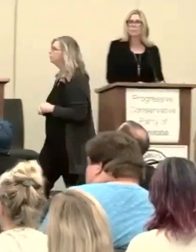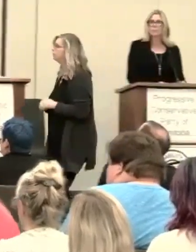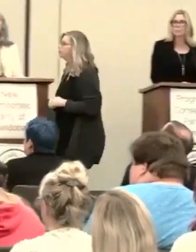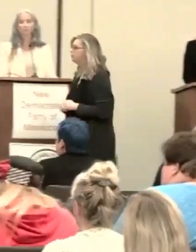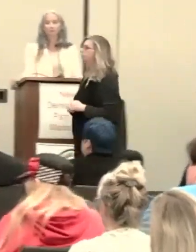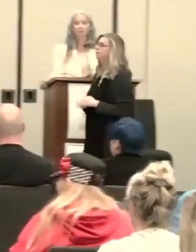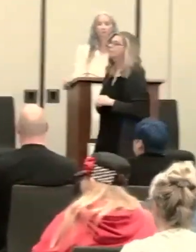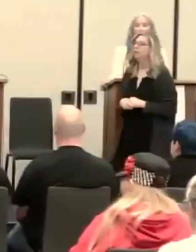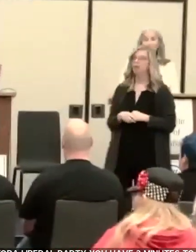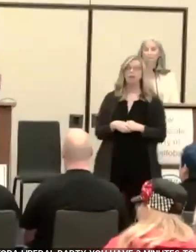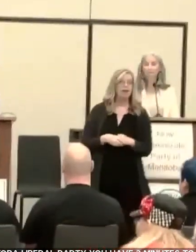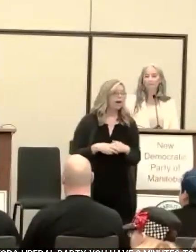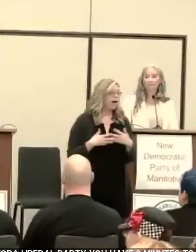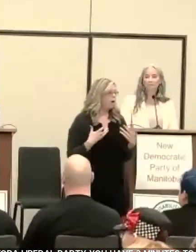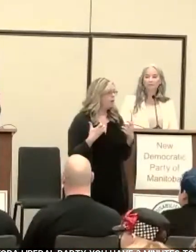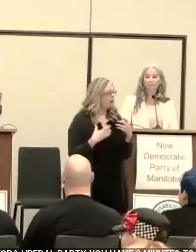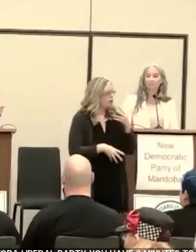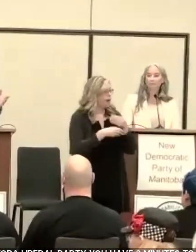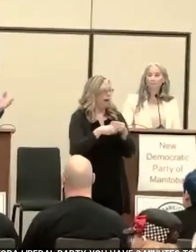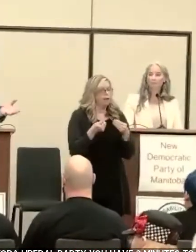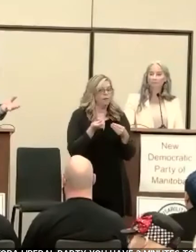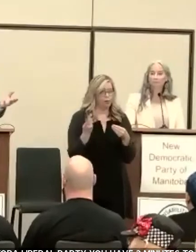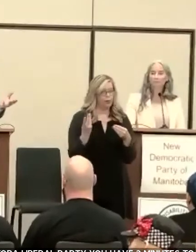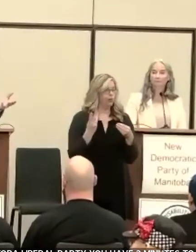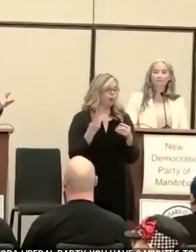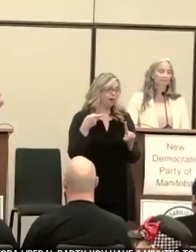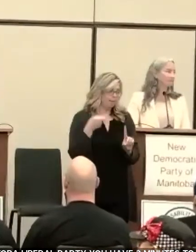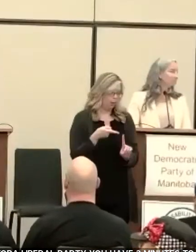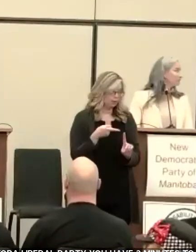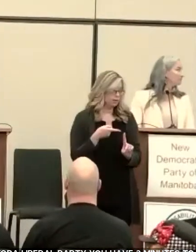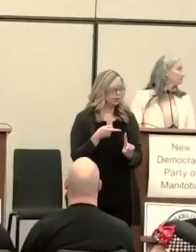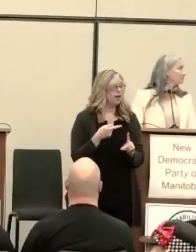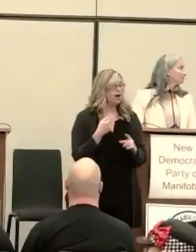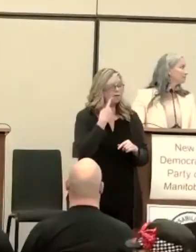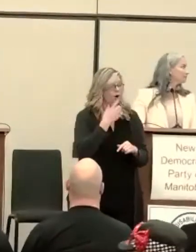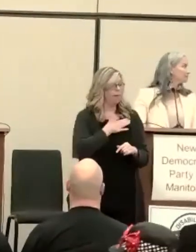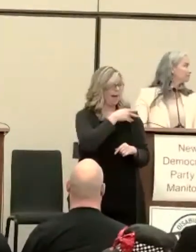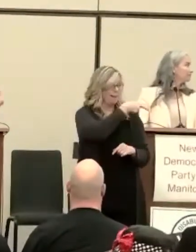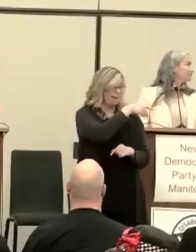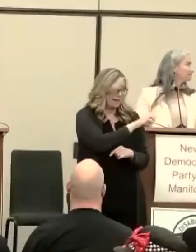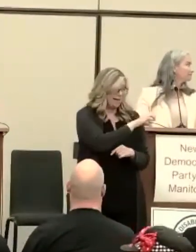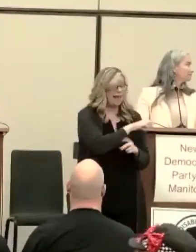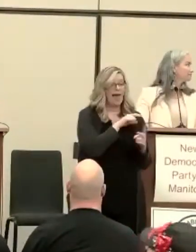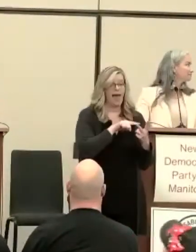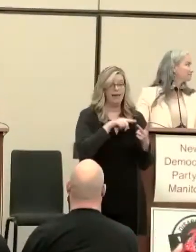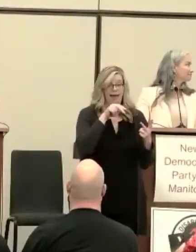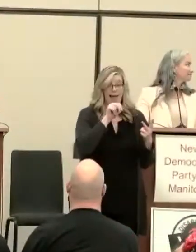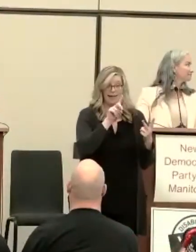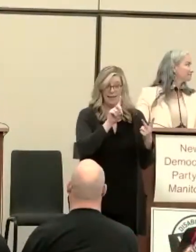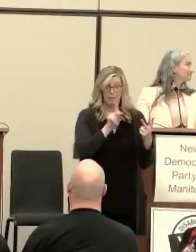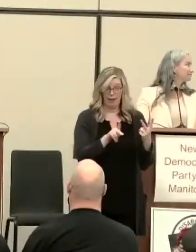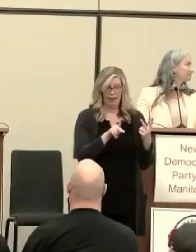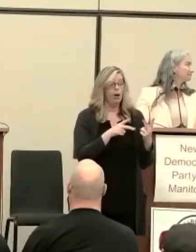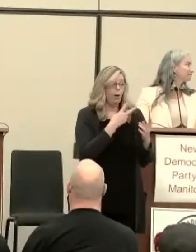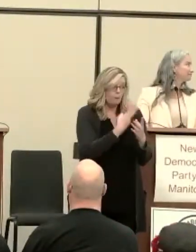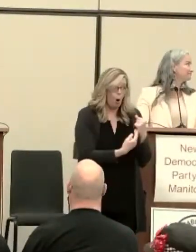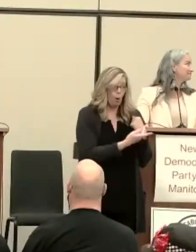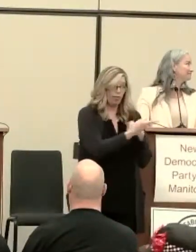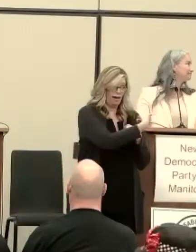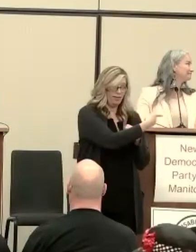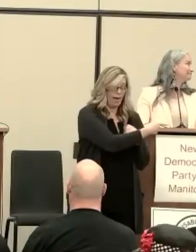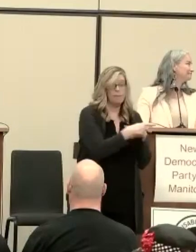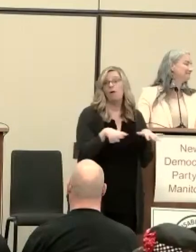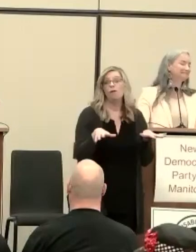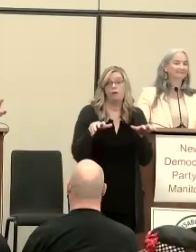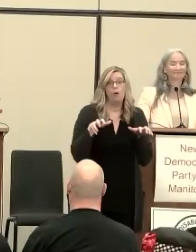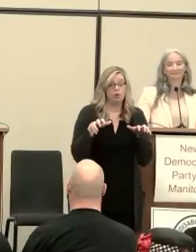a couple of points. Look, it is with respect to both my PC and NDP colleagues, they both froze wages, at least 5 years under